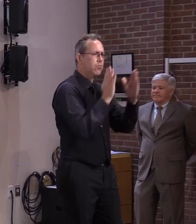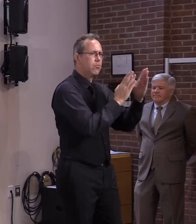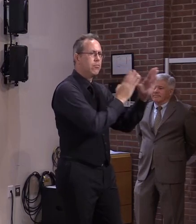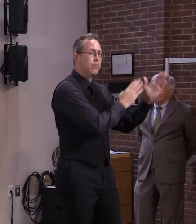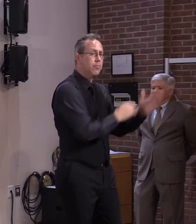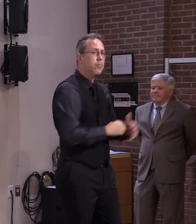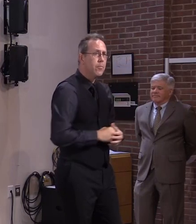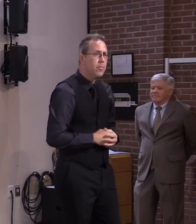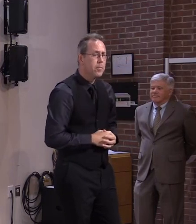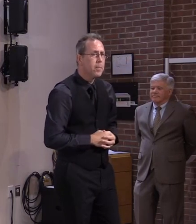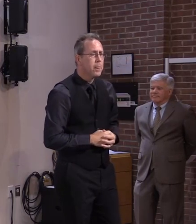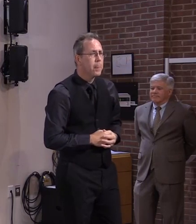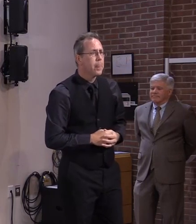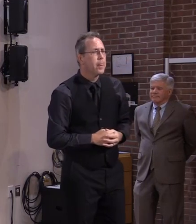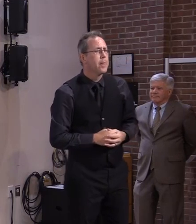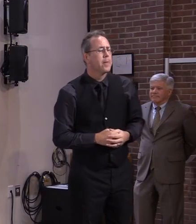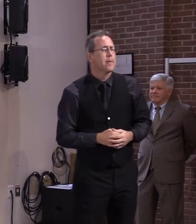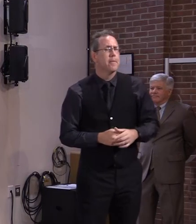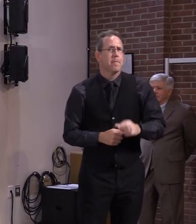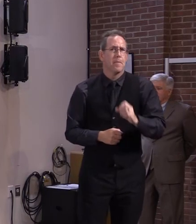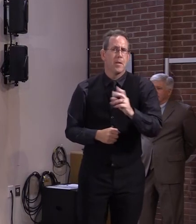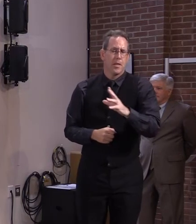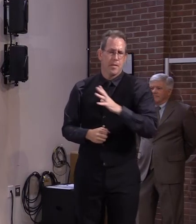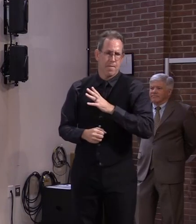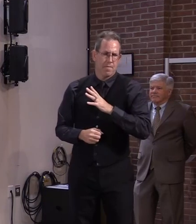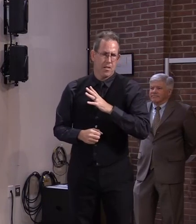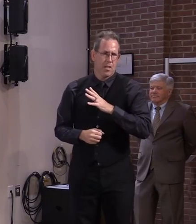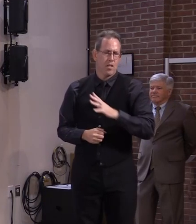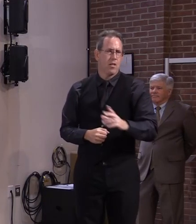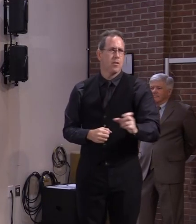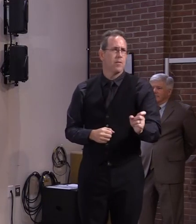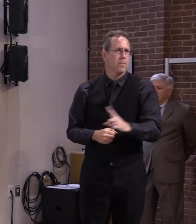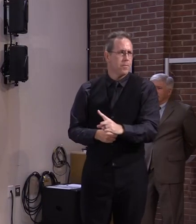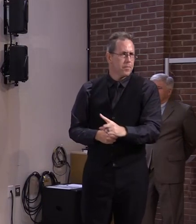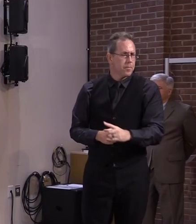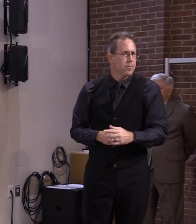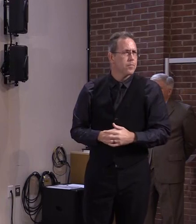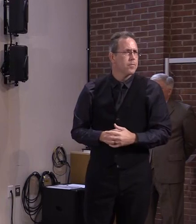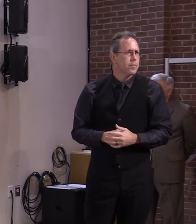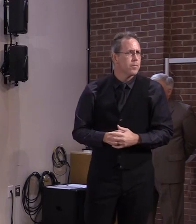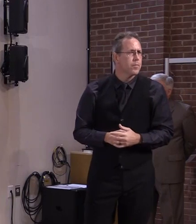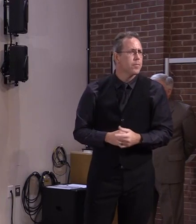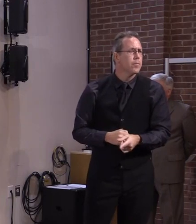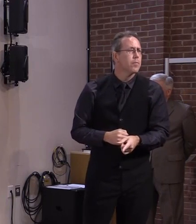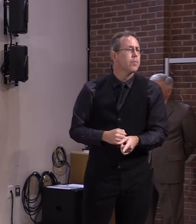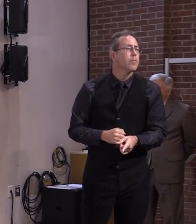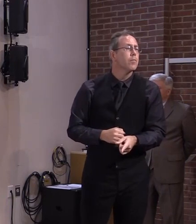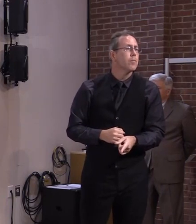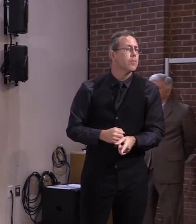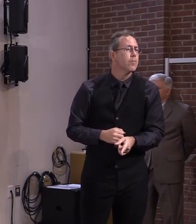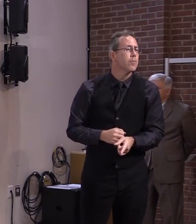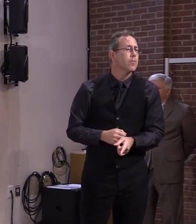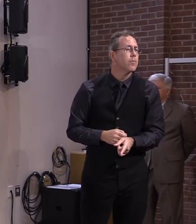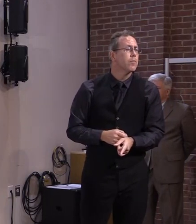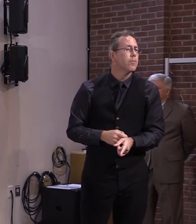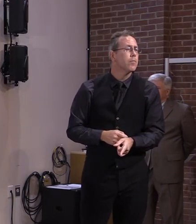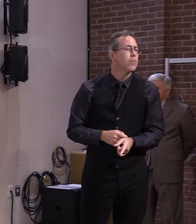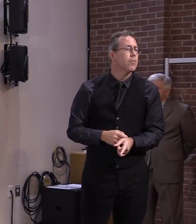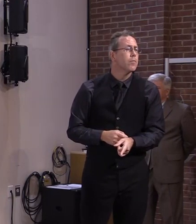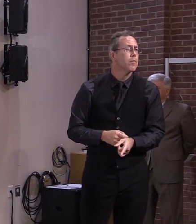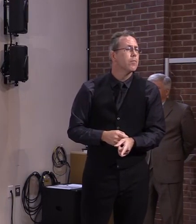Understood. Do you think it's possible to get to a place where we get day-to-day data in real time so we can